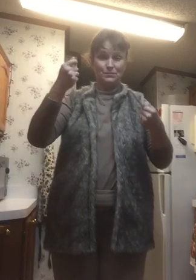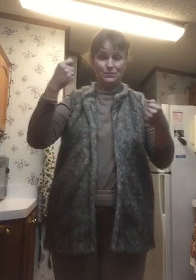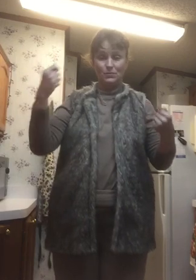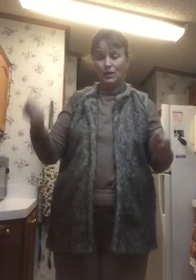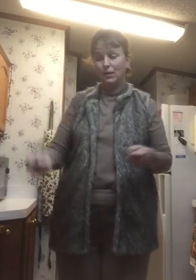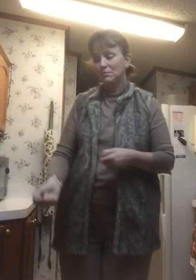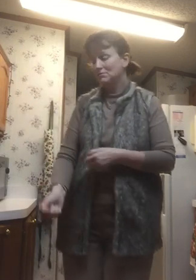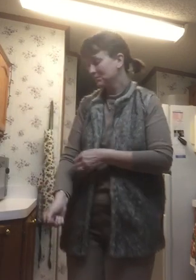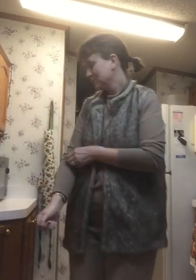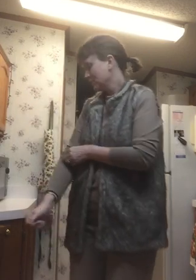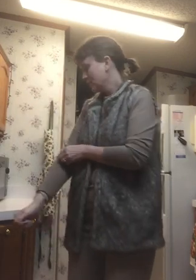Okay?